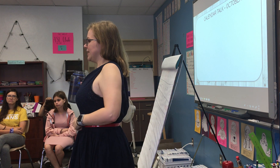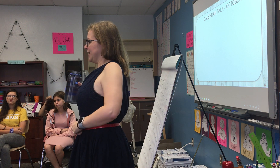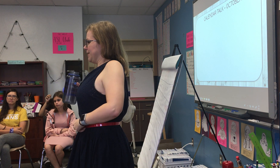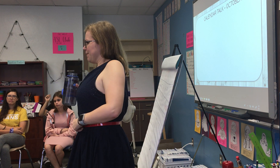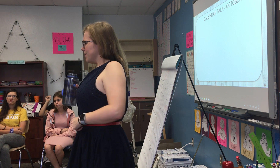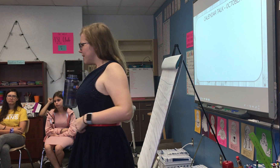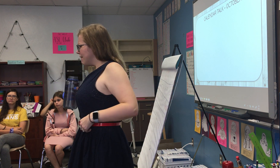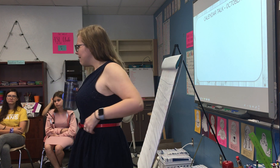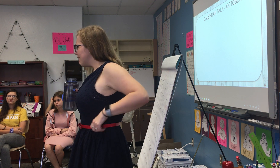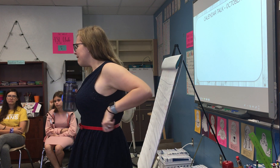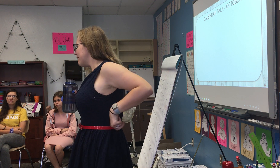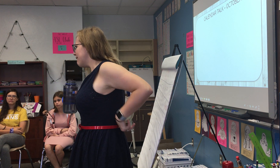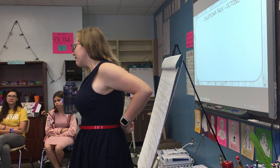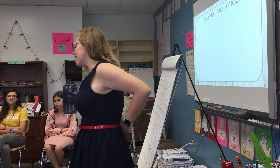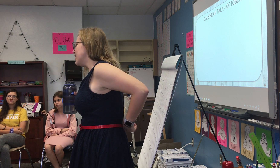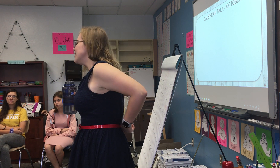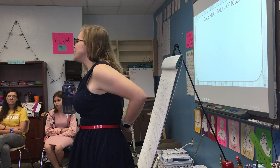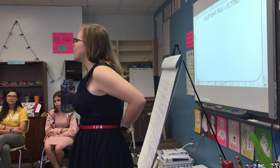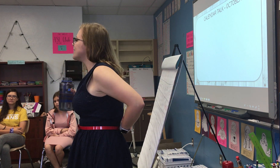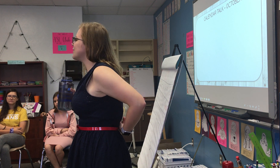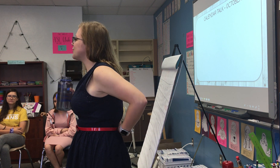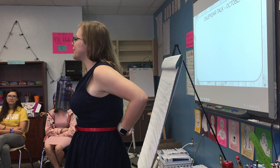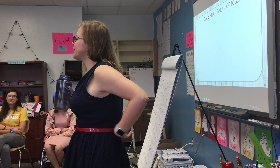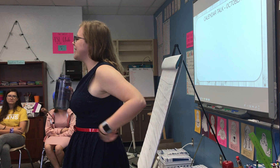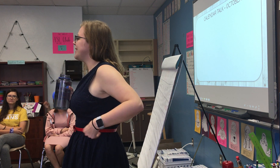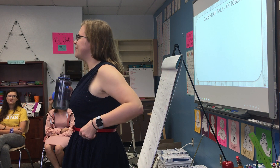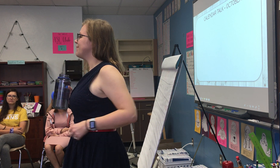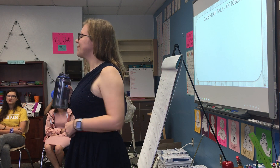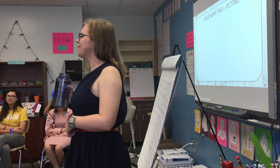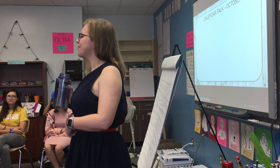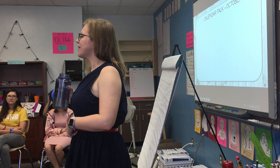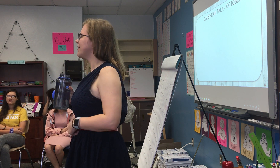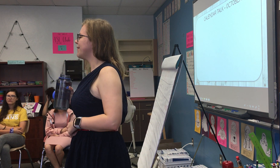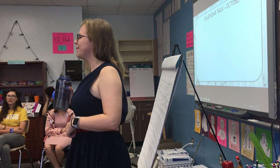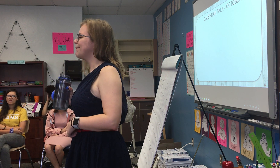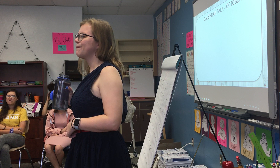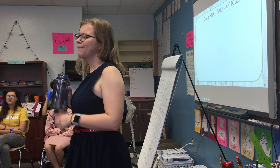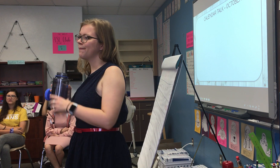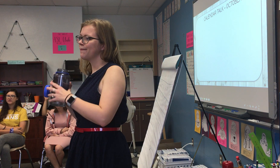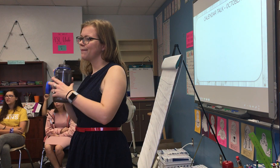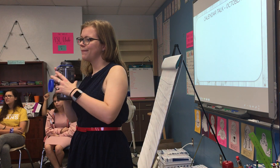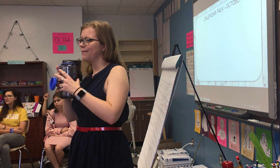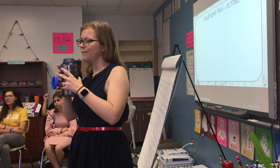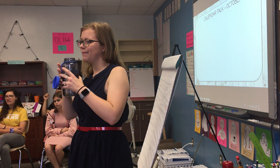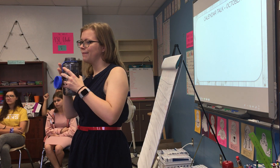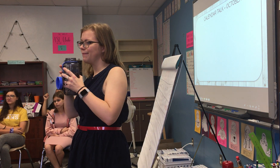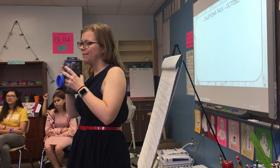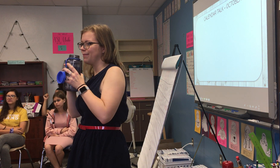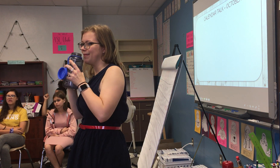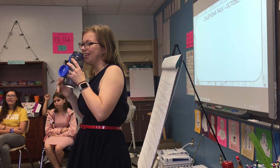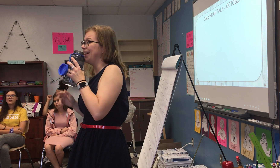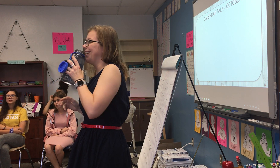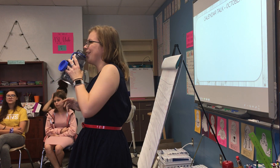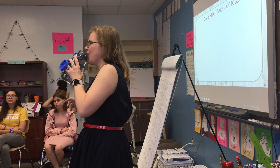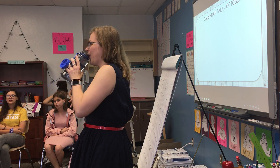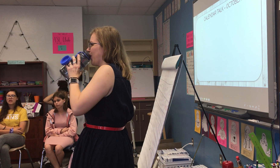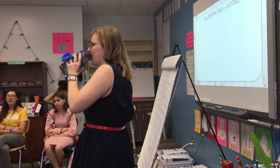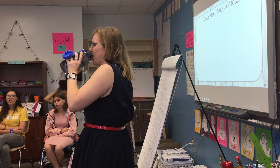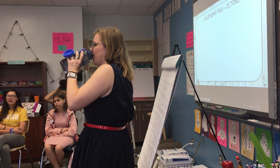I kind of want to keep my free candy. Do y'all still trick or treat? Yeah. Dude, I'm going to watch a movie with a friend. I'm going to go get that free